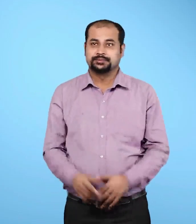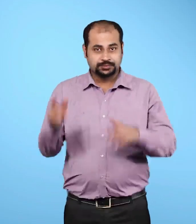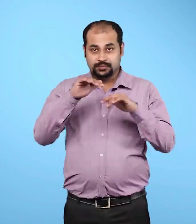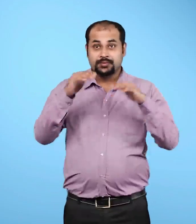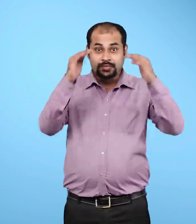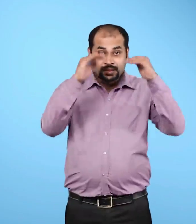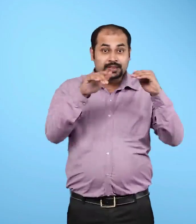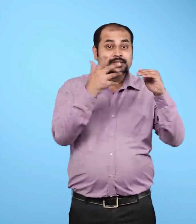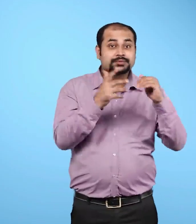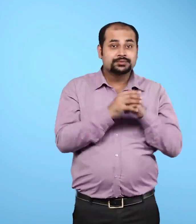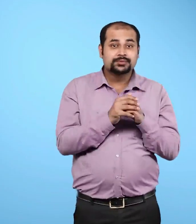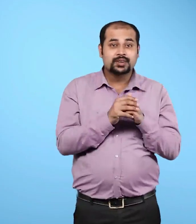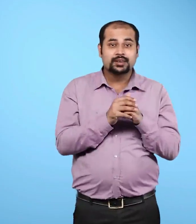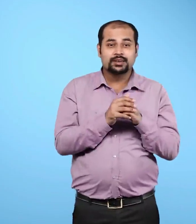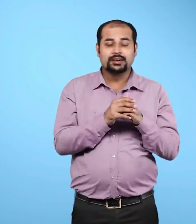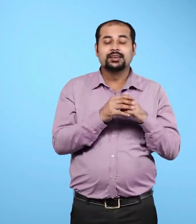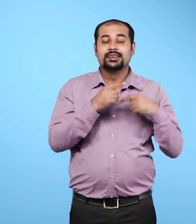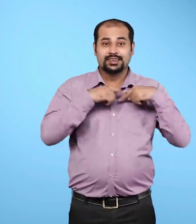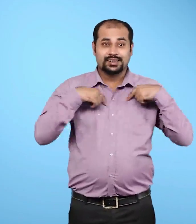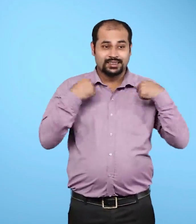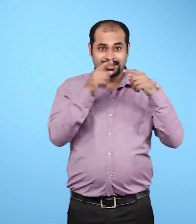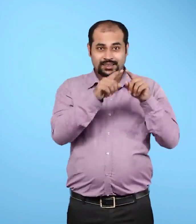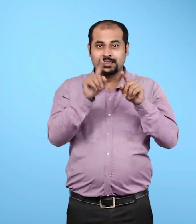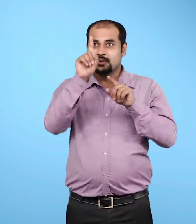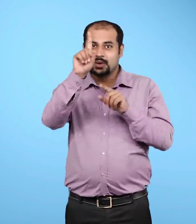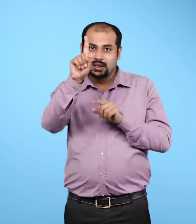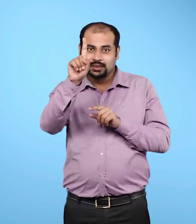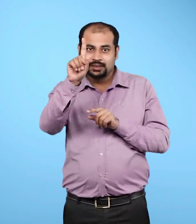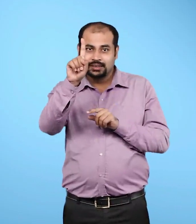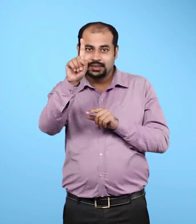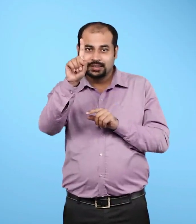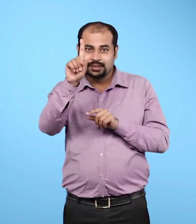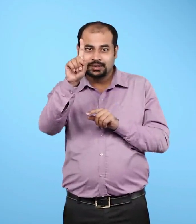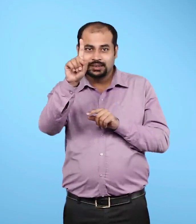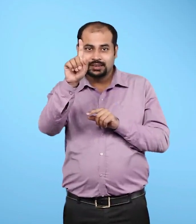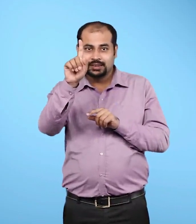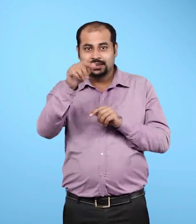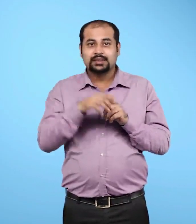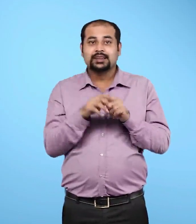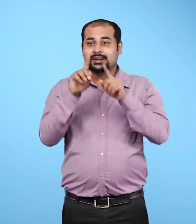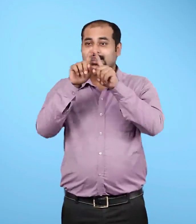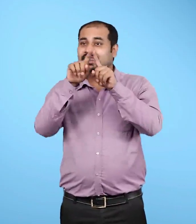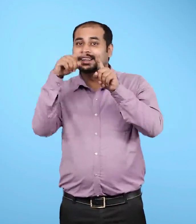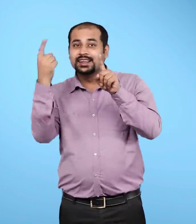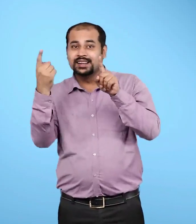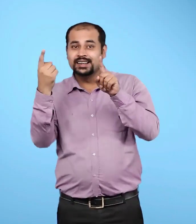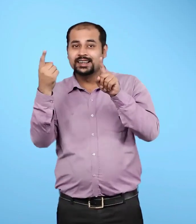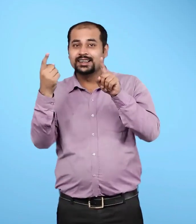Row 1, column 1 in yellow color has necklace of 10 beads. Column